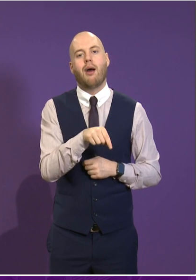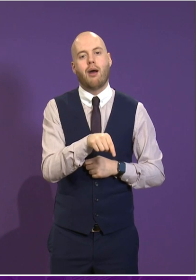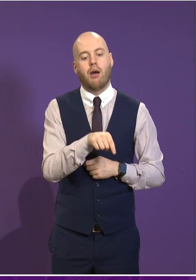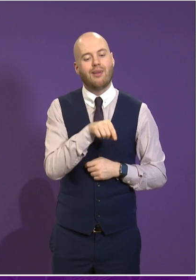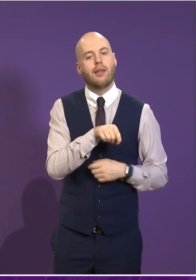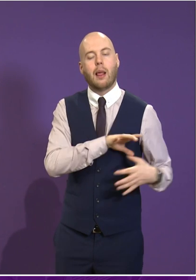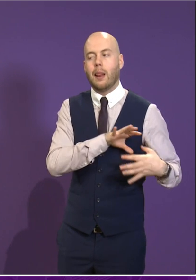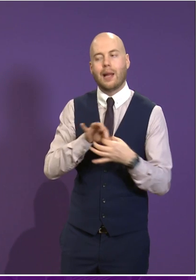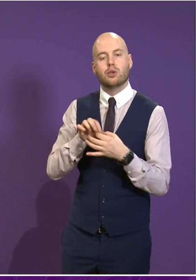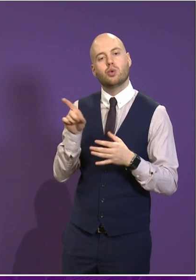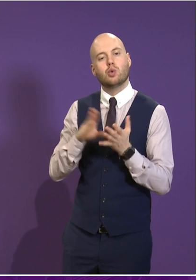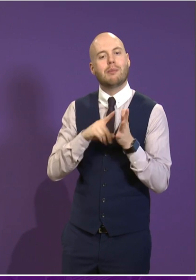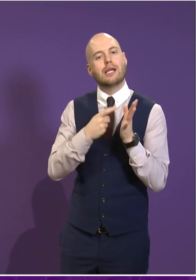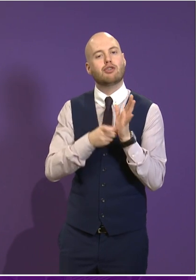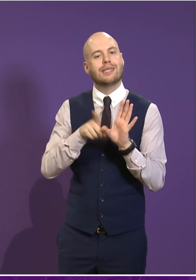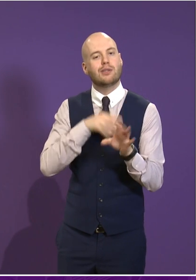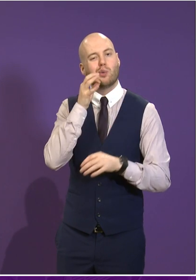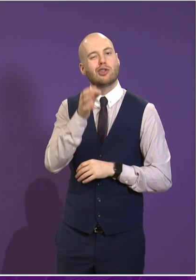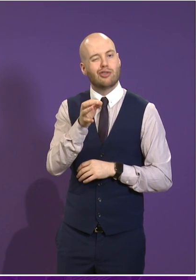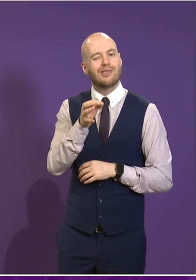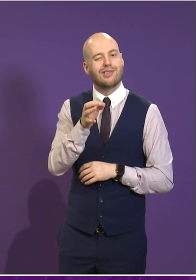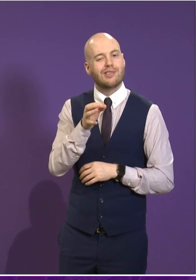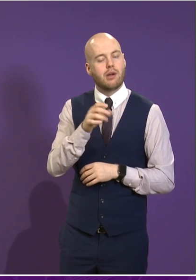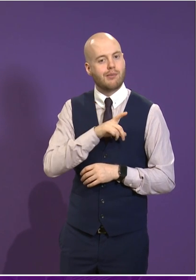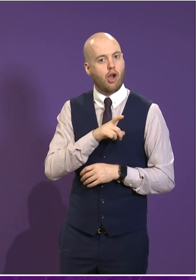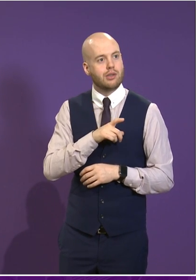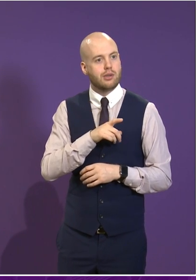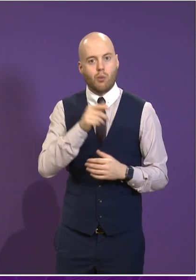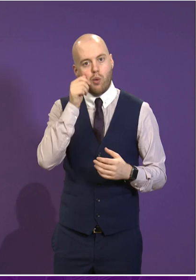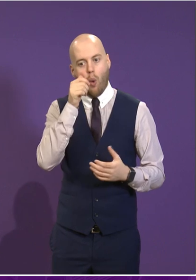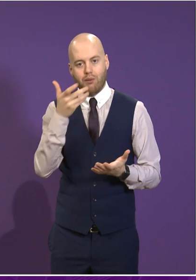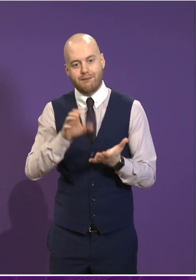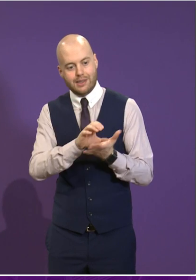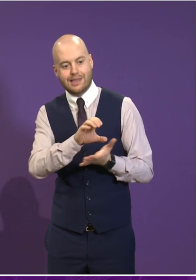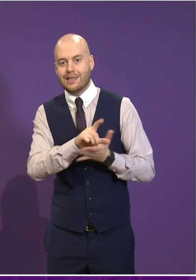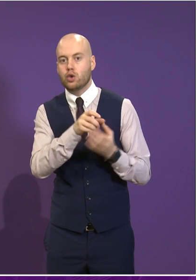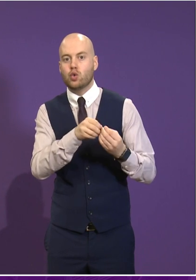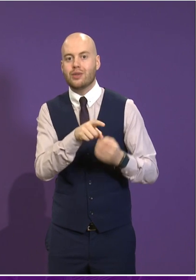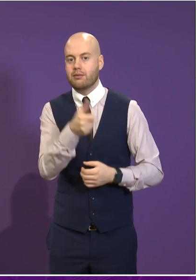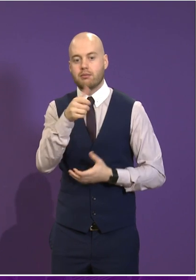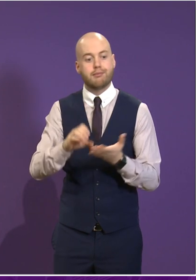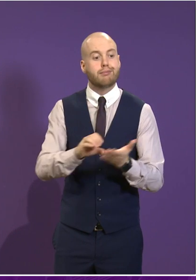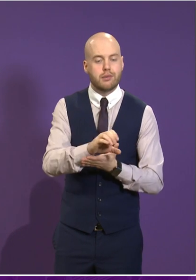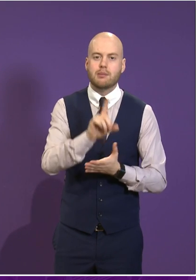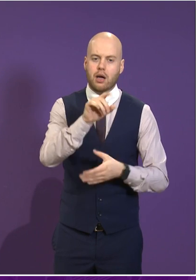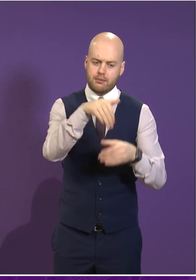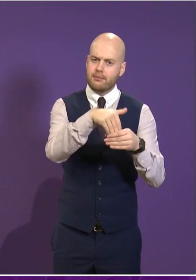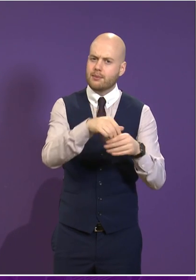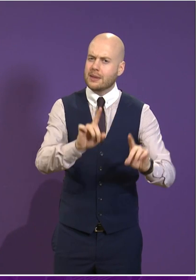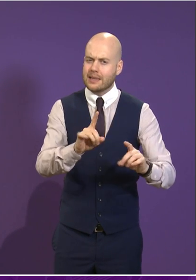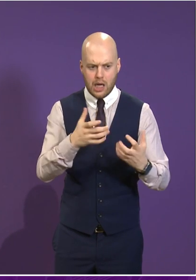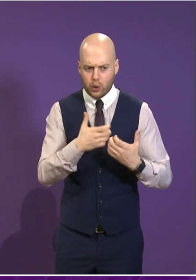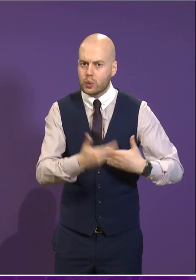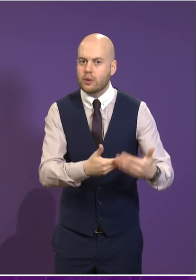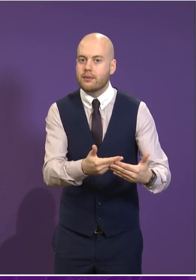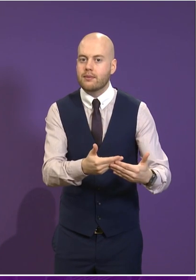Mary's question and to what we're doing, but actually there's funding streams here to make sure it gets done and how is it getting done? Yeah,